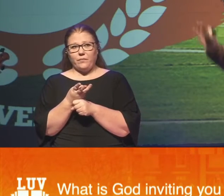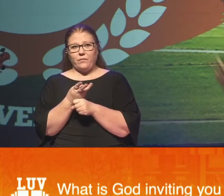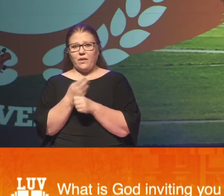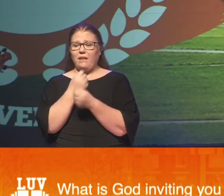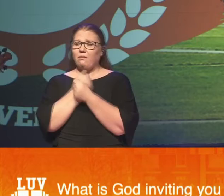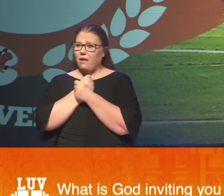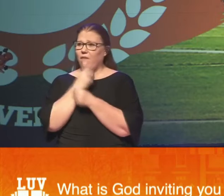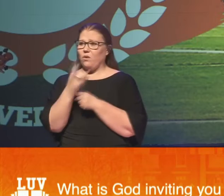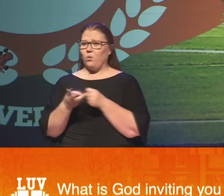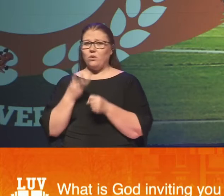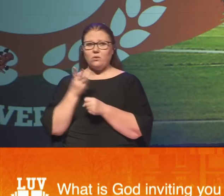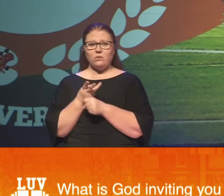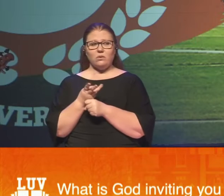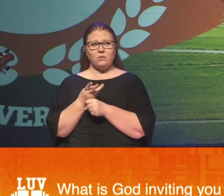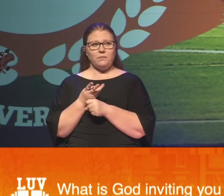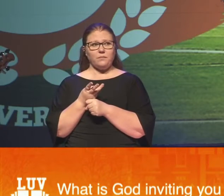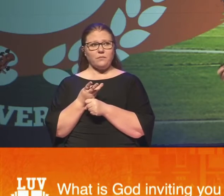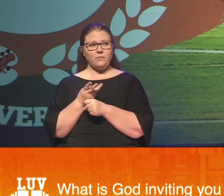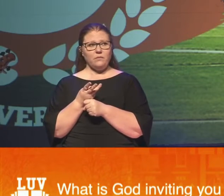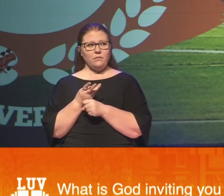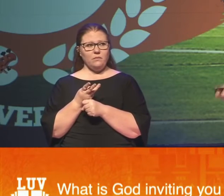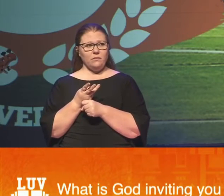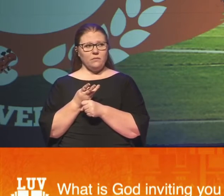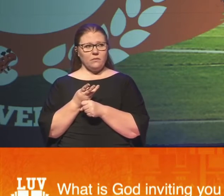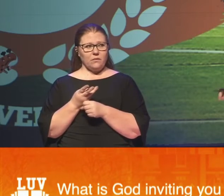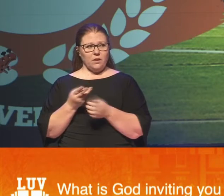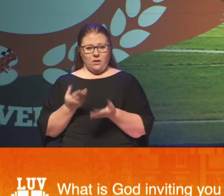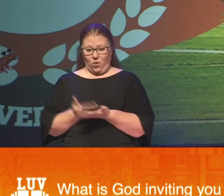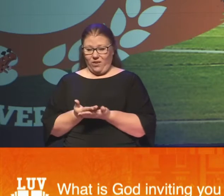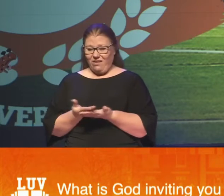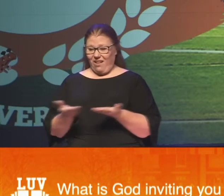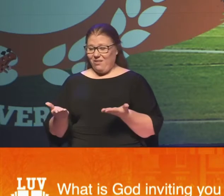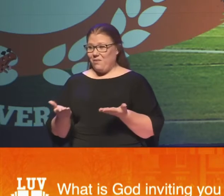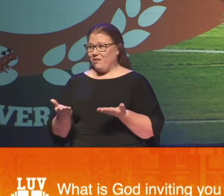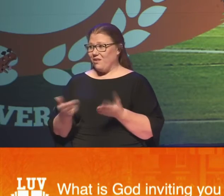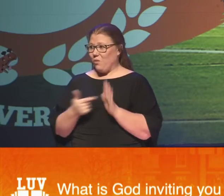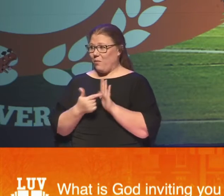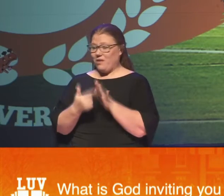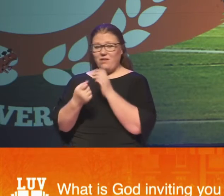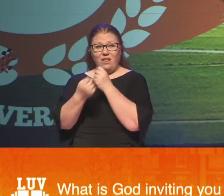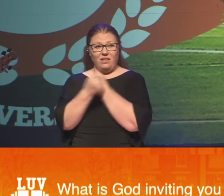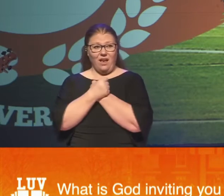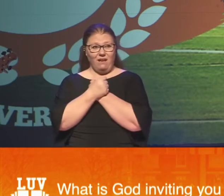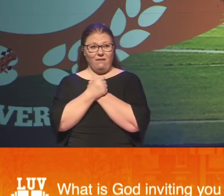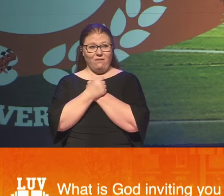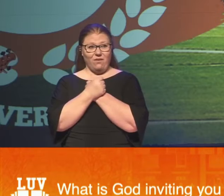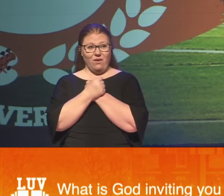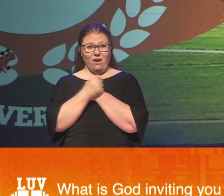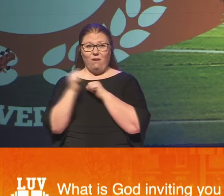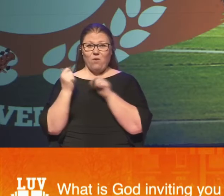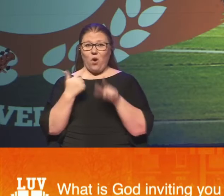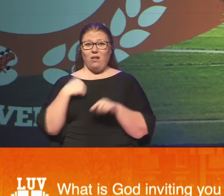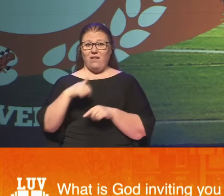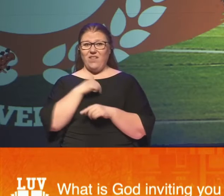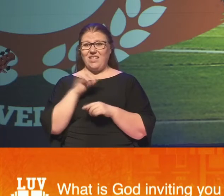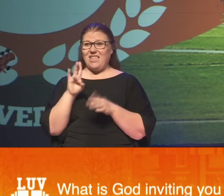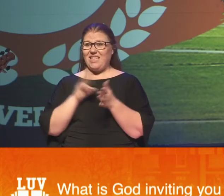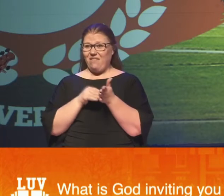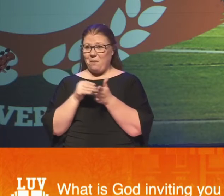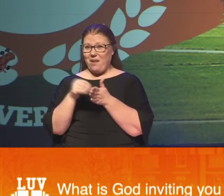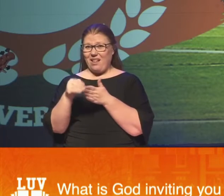Loved the world. And so these elements represent that love for you and for me and for the 7 billion people on this